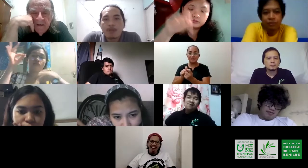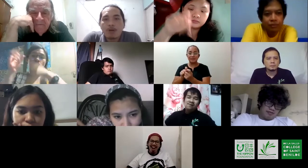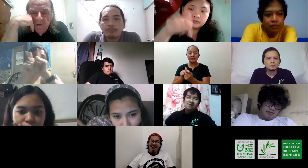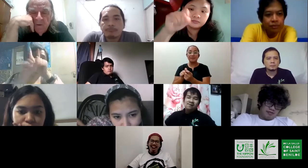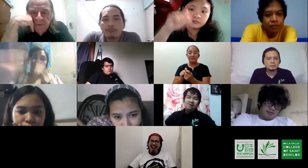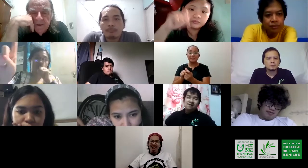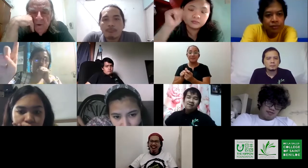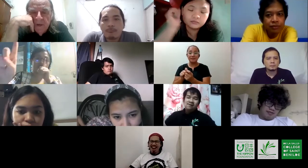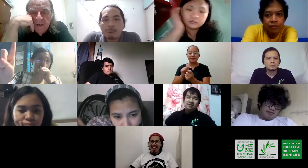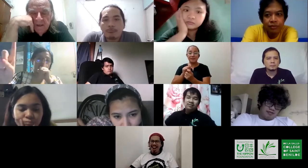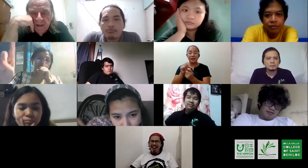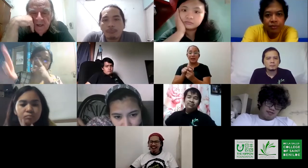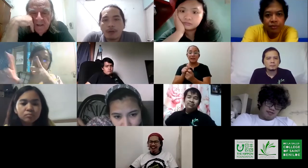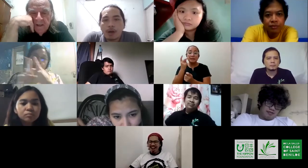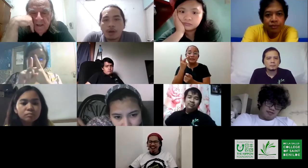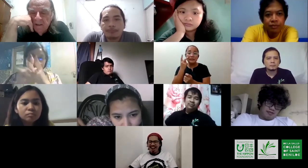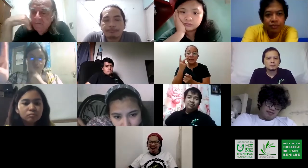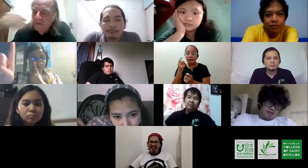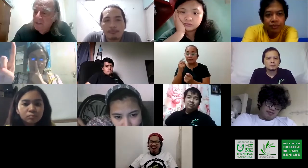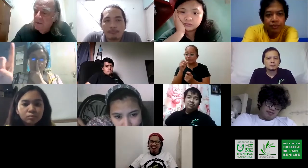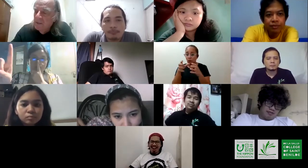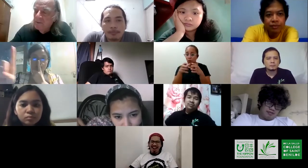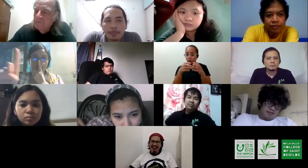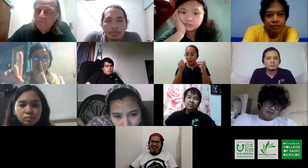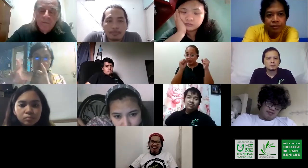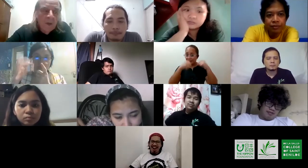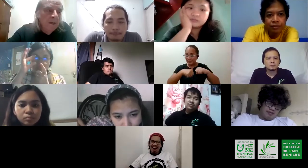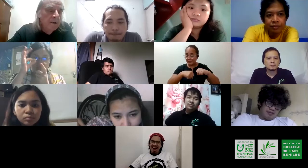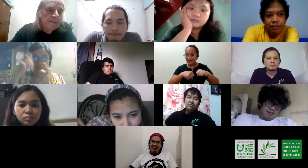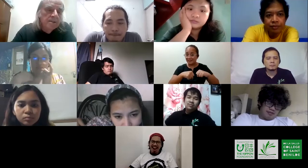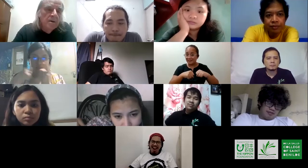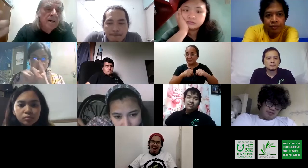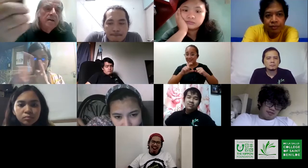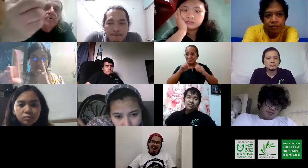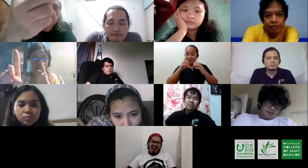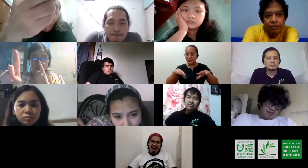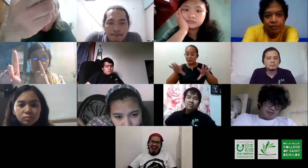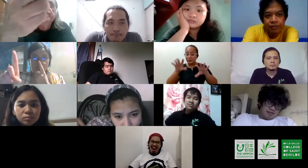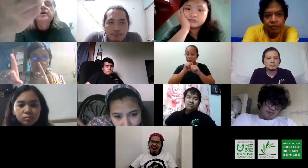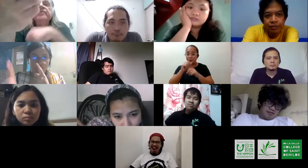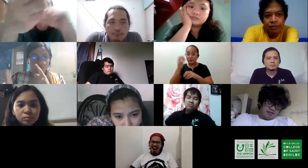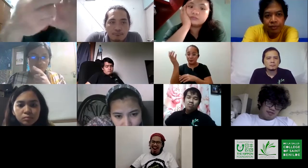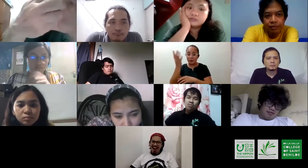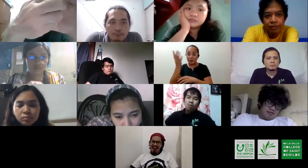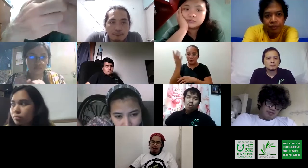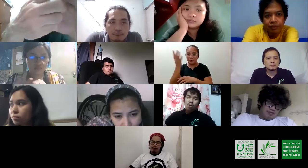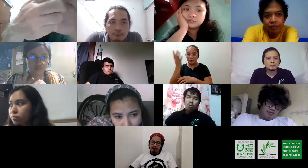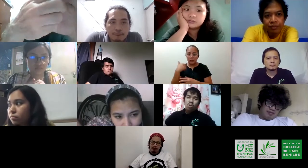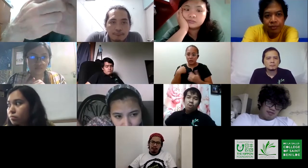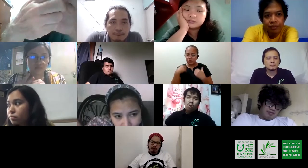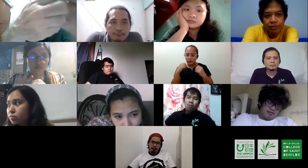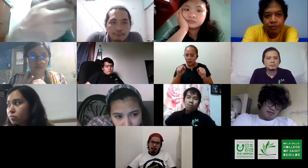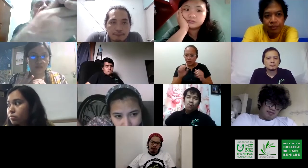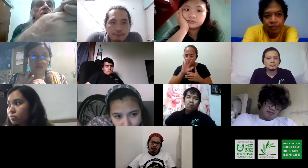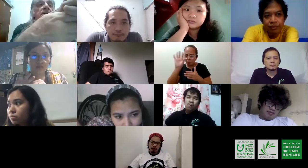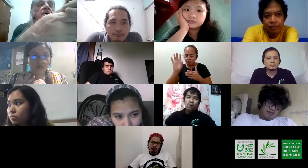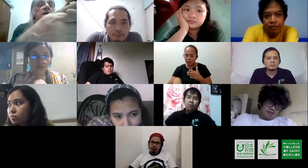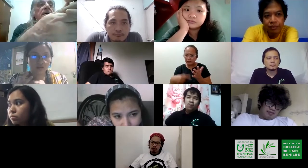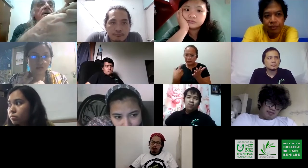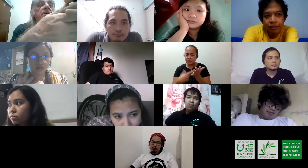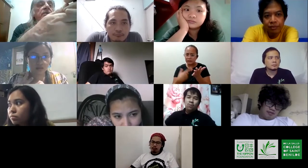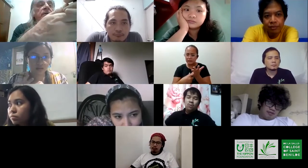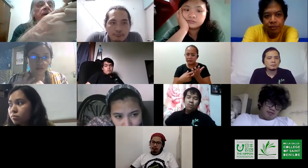and see if the groups agree at the end of the discussion. So I don't know if we can finish the discussion of the